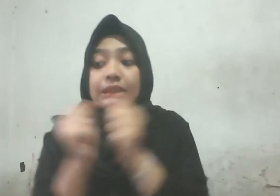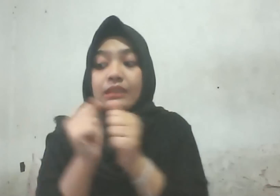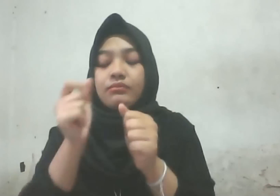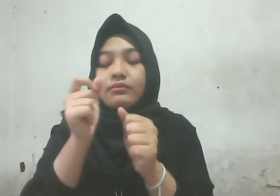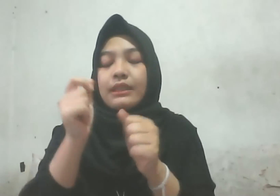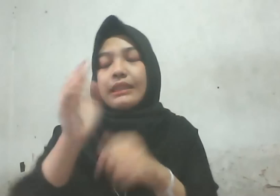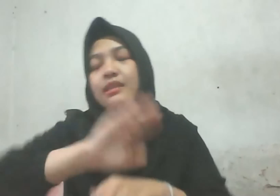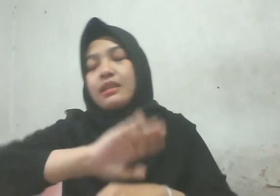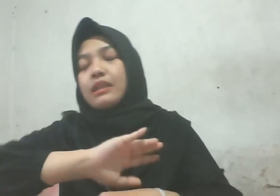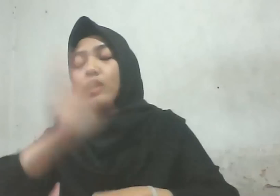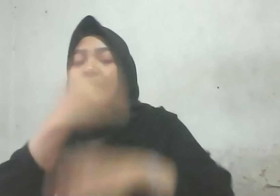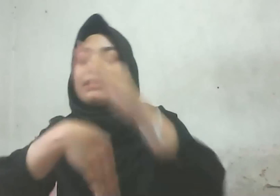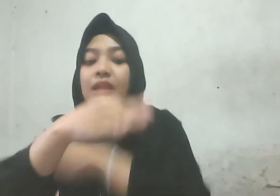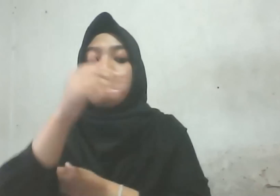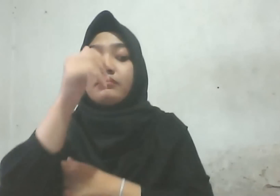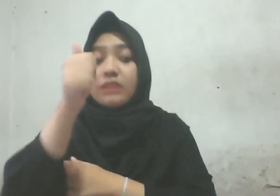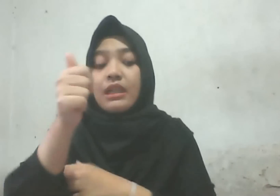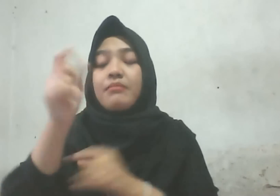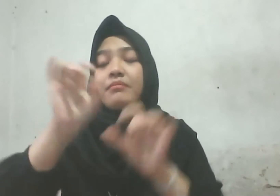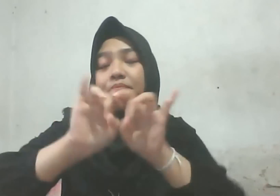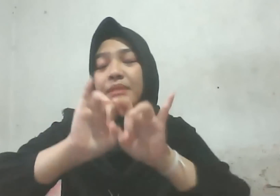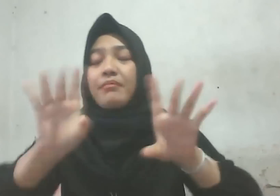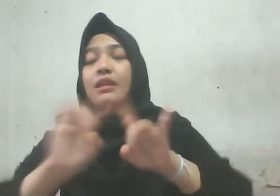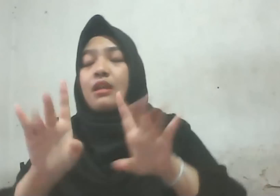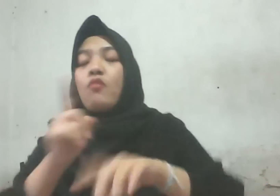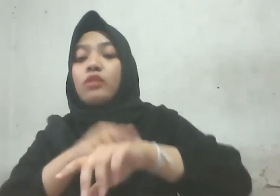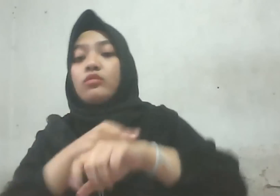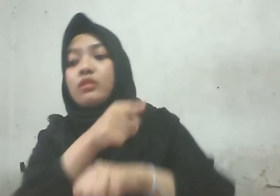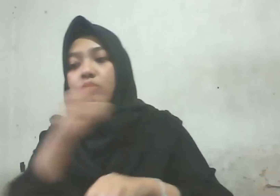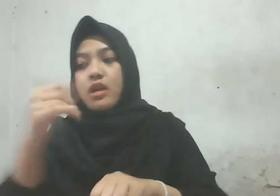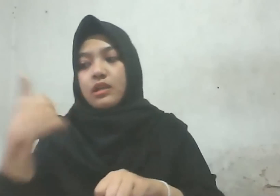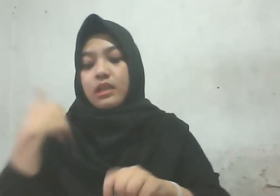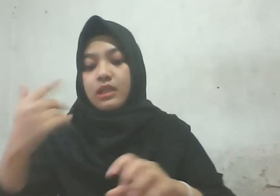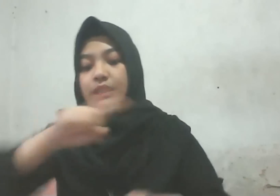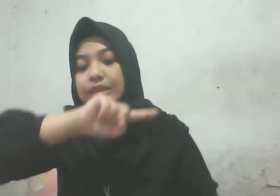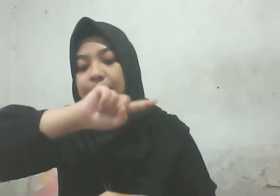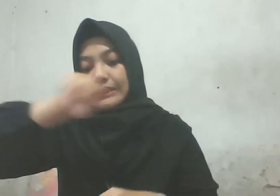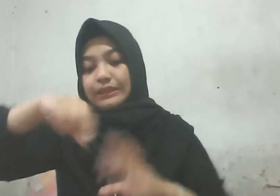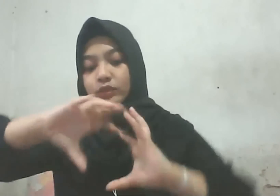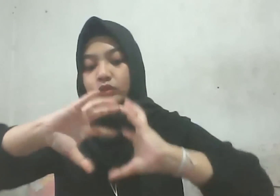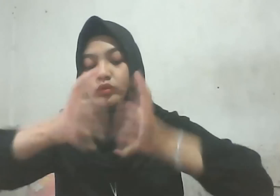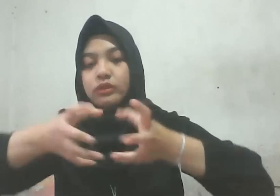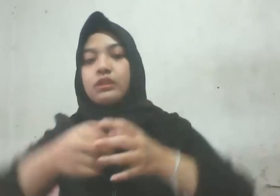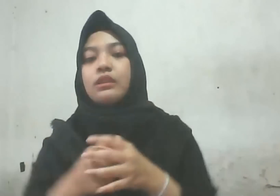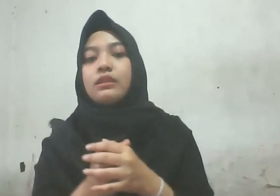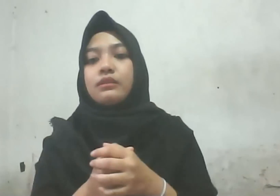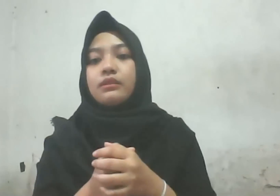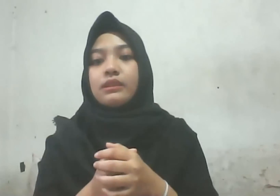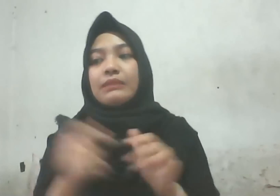different where you are in the world. And I think, as we've just heard from the last